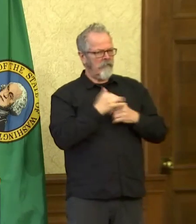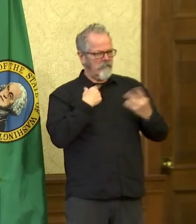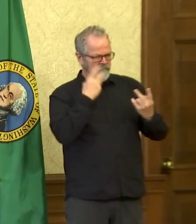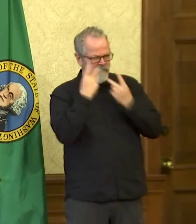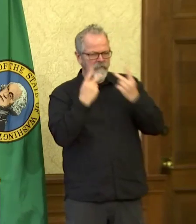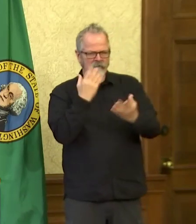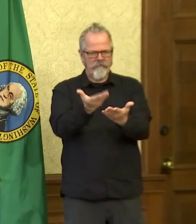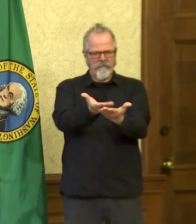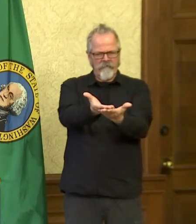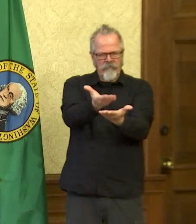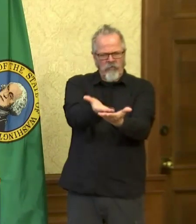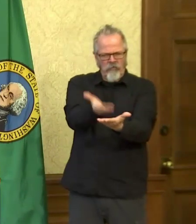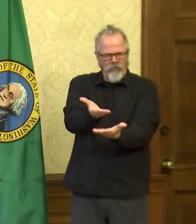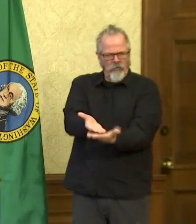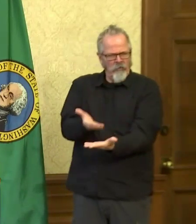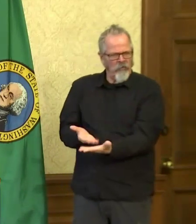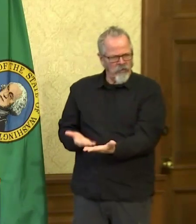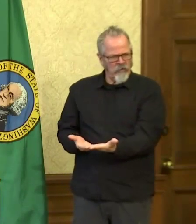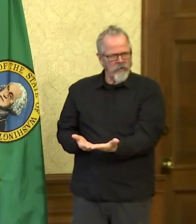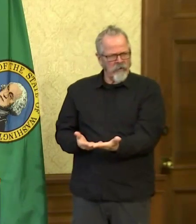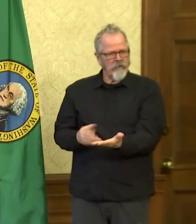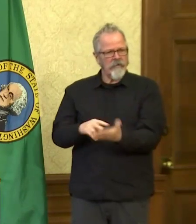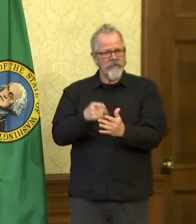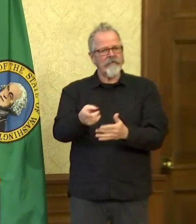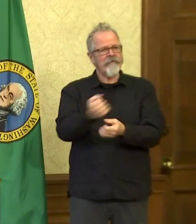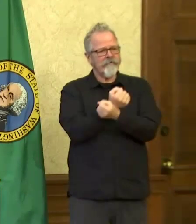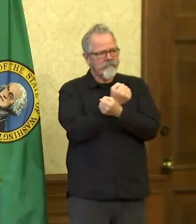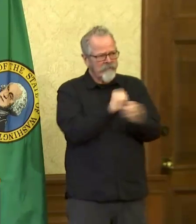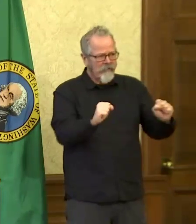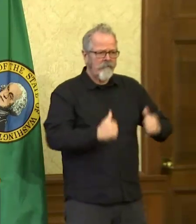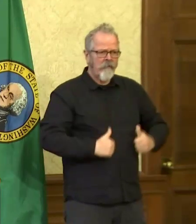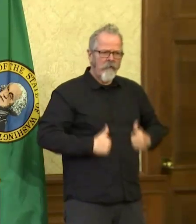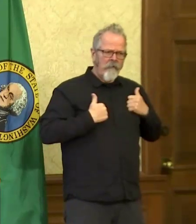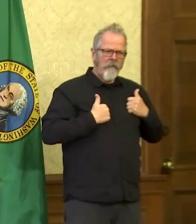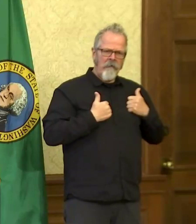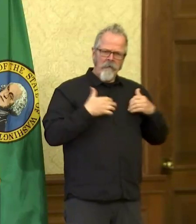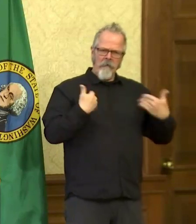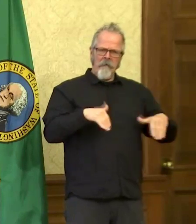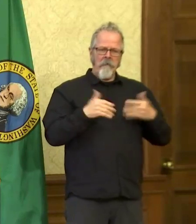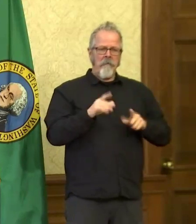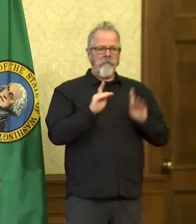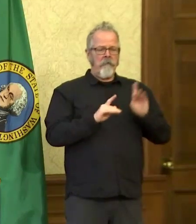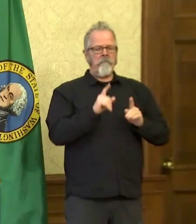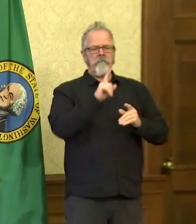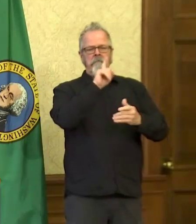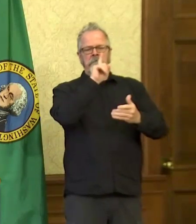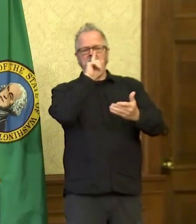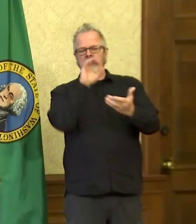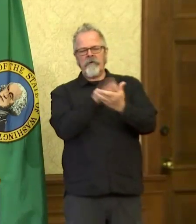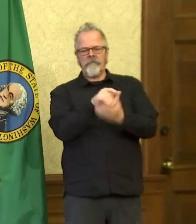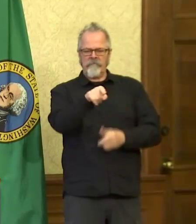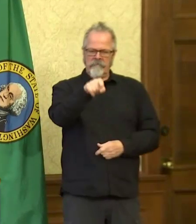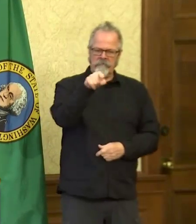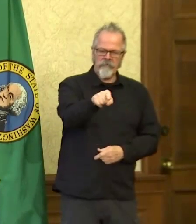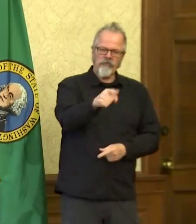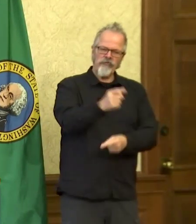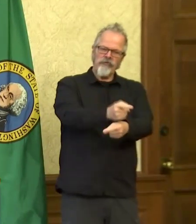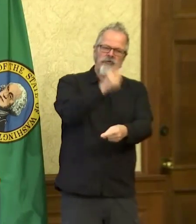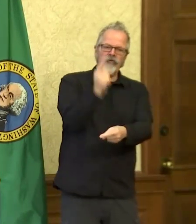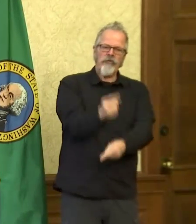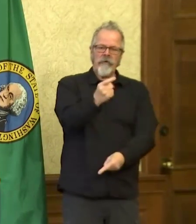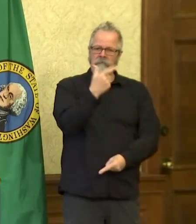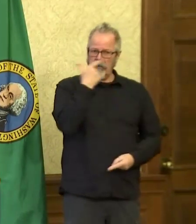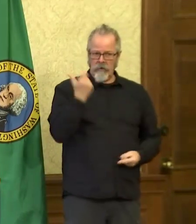saving lives. And ultimately, that's what this is about. That's why 61% are concerned about